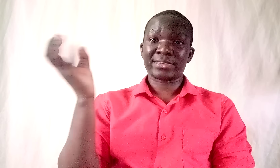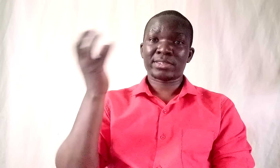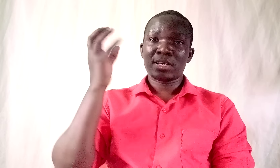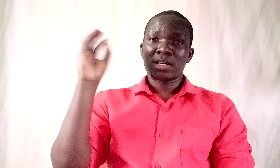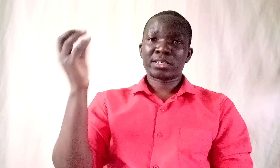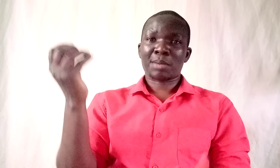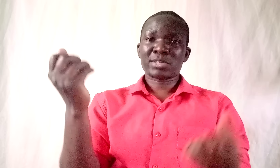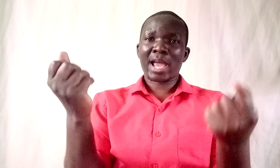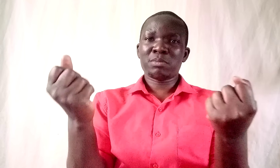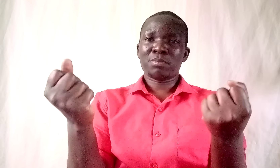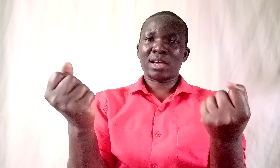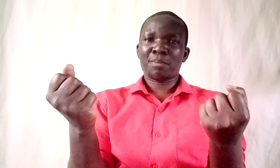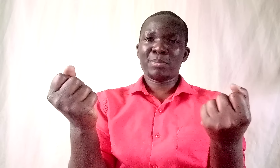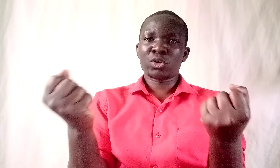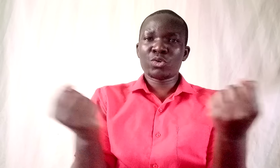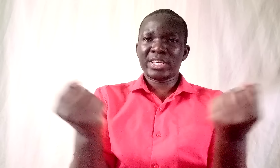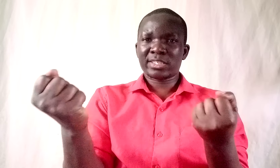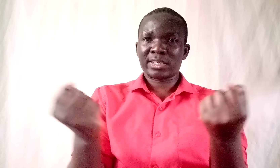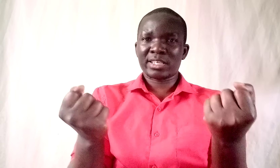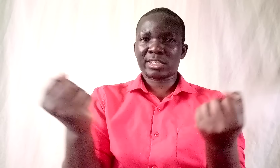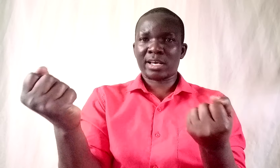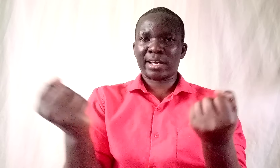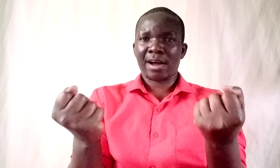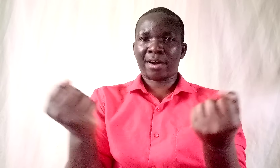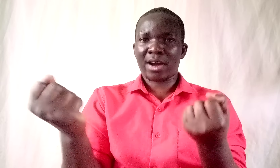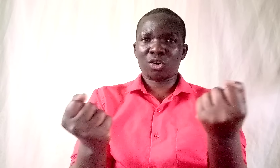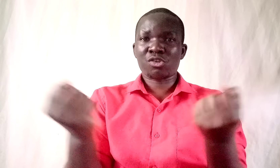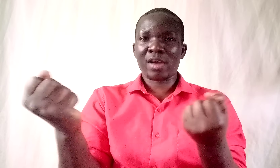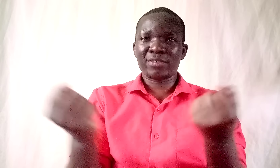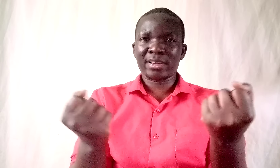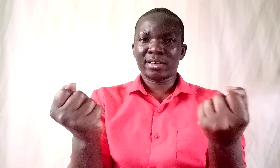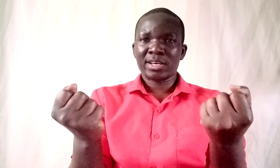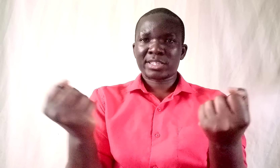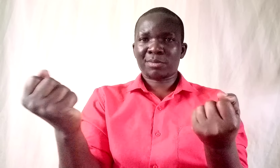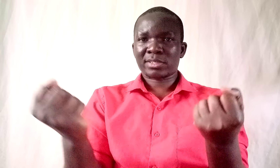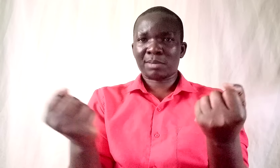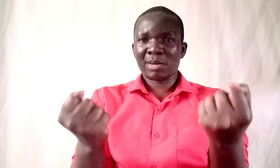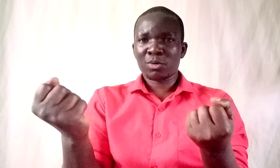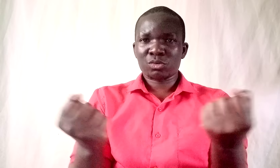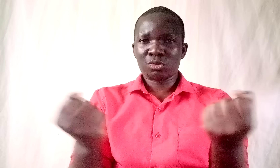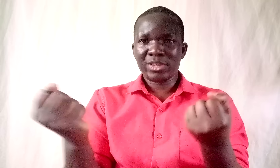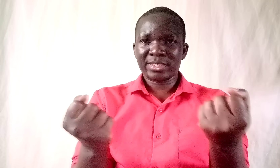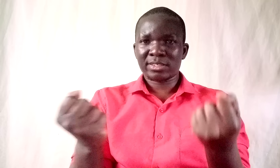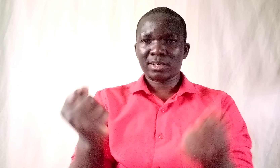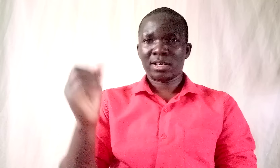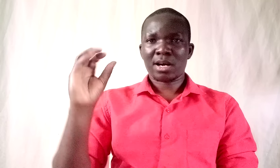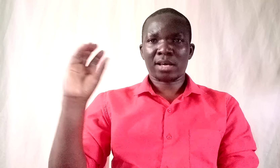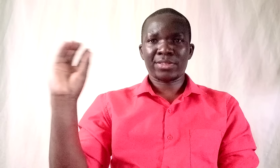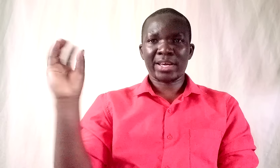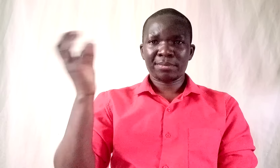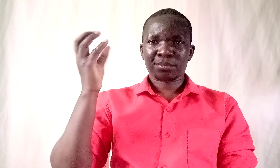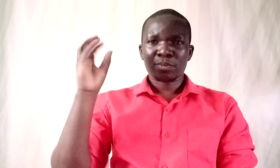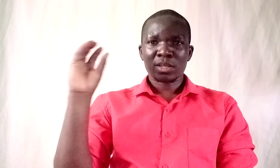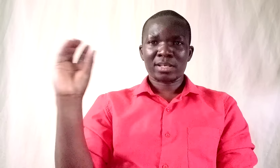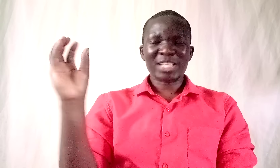ambulance. Sometimes people do this a car or driving. Sometimes people do this, then just to